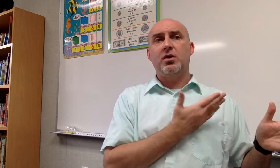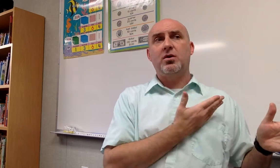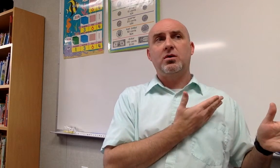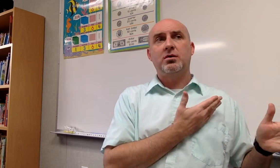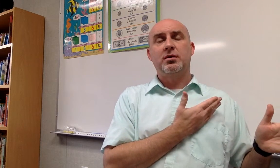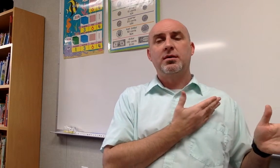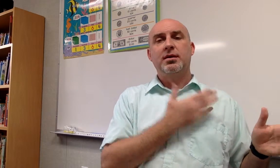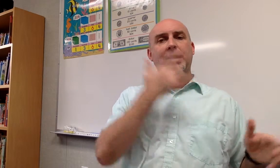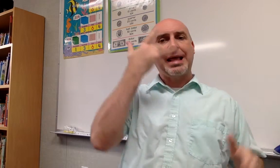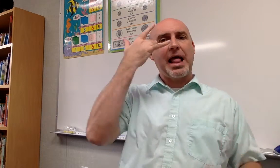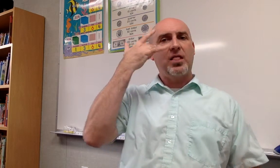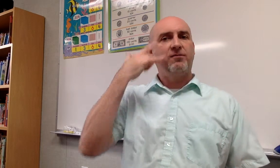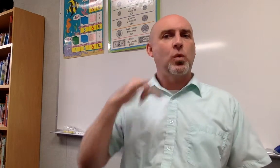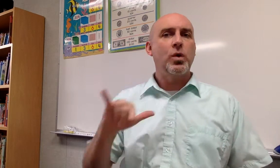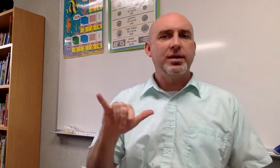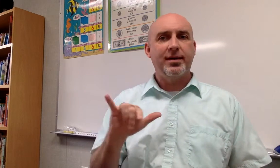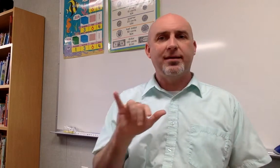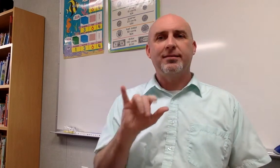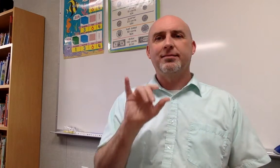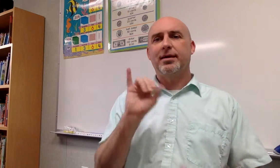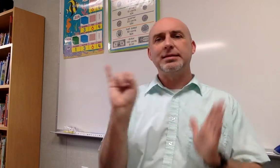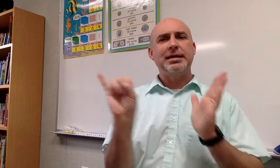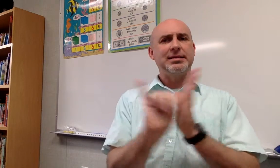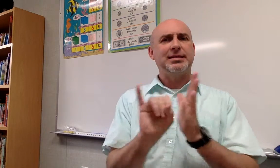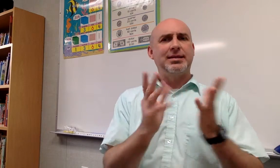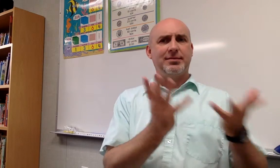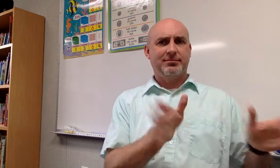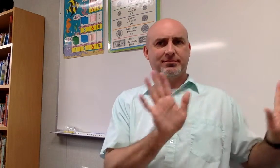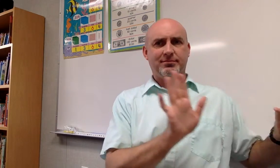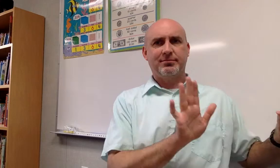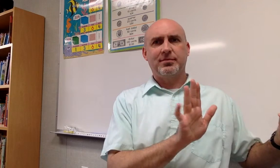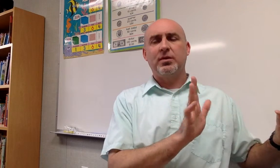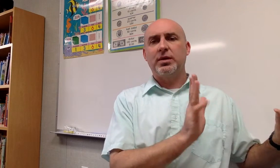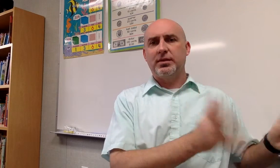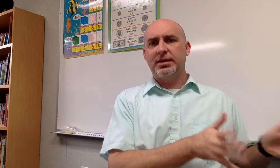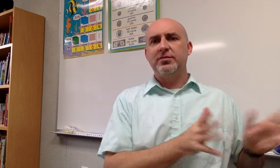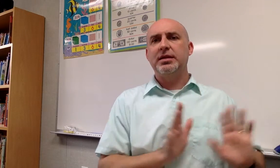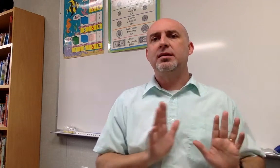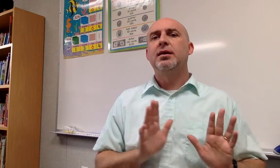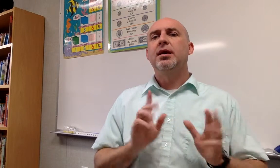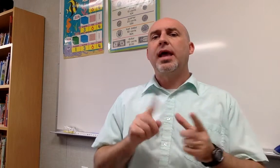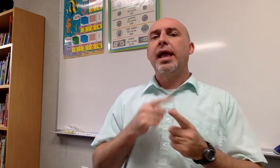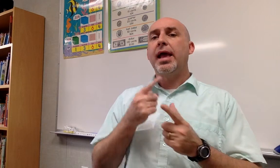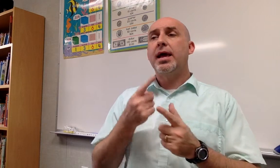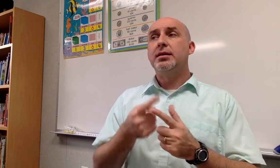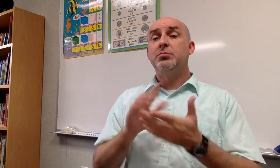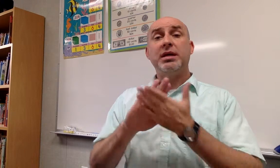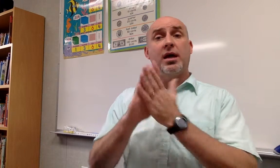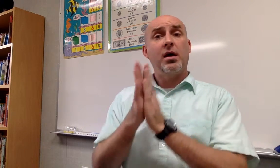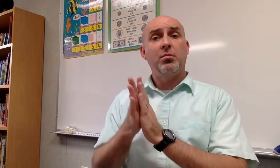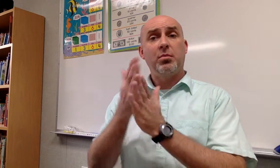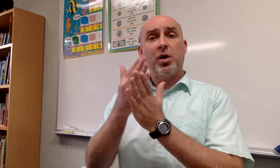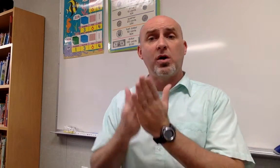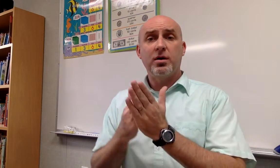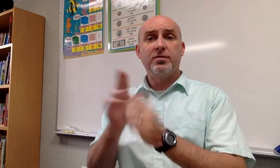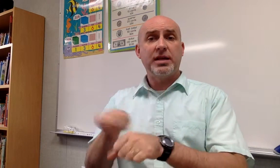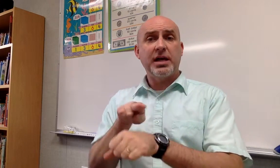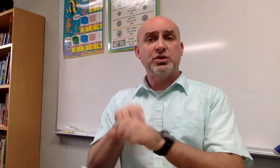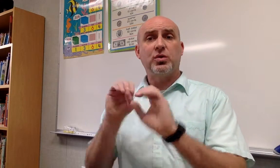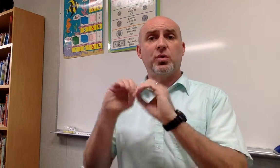their California identity. They were going to leave it and become a part of the national